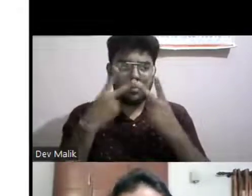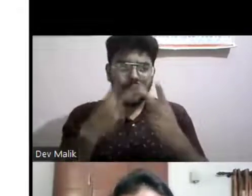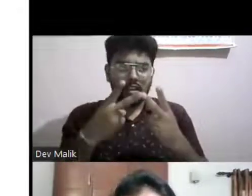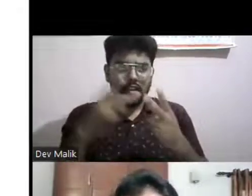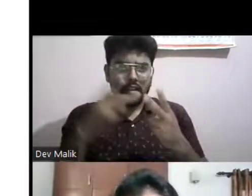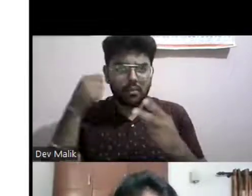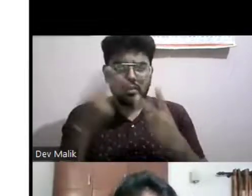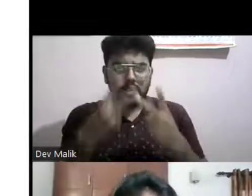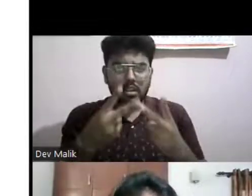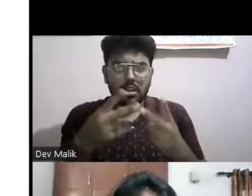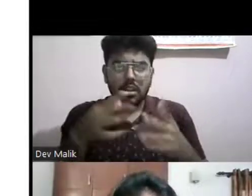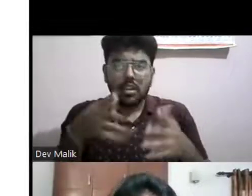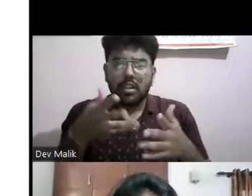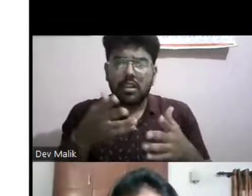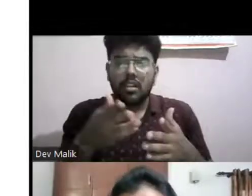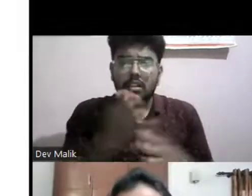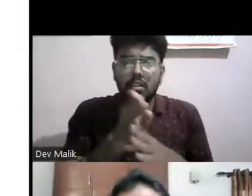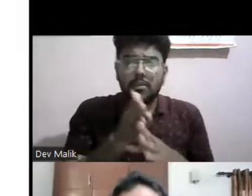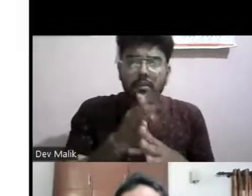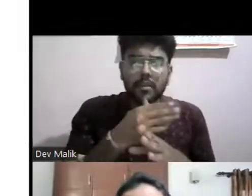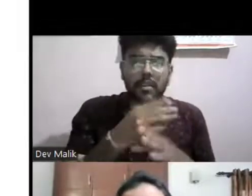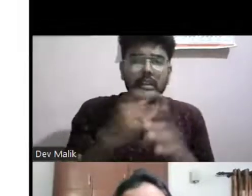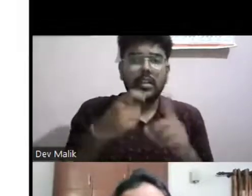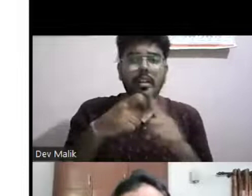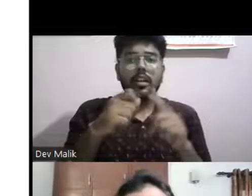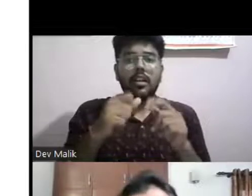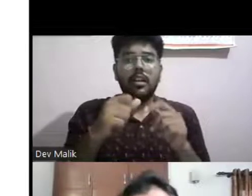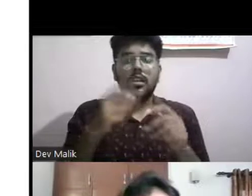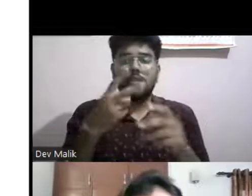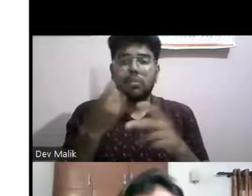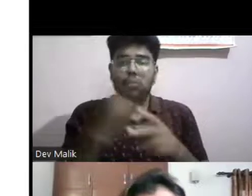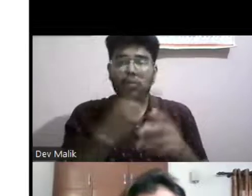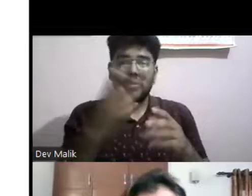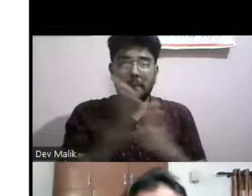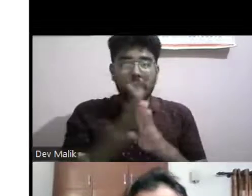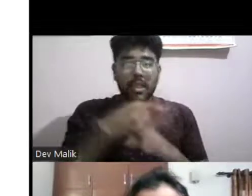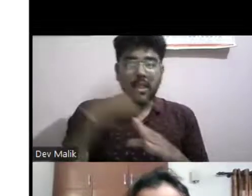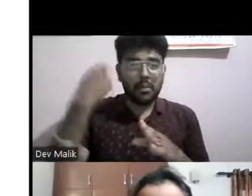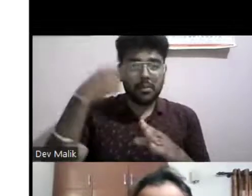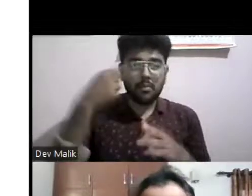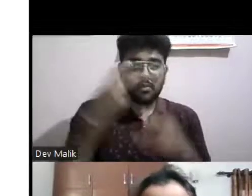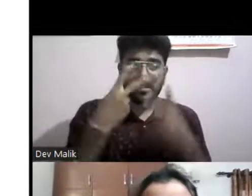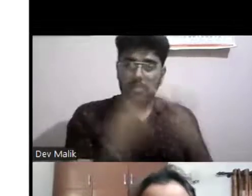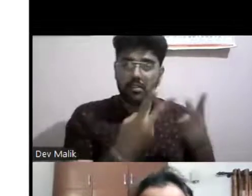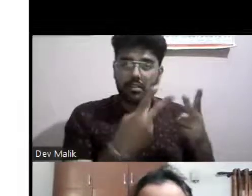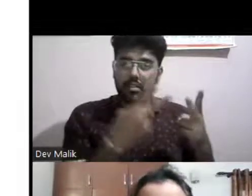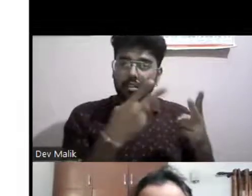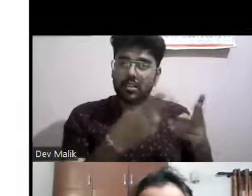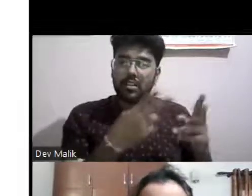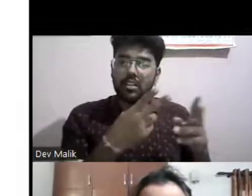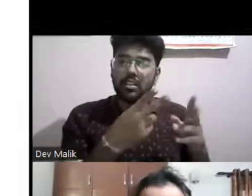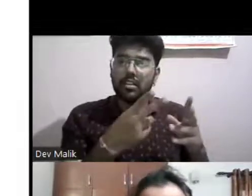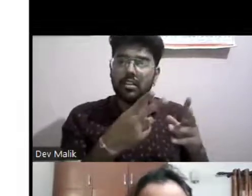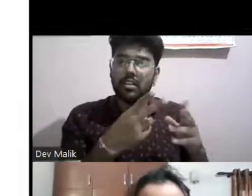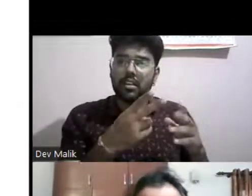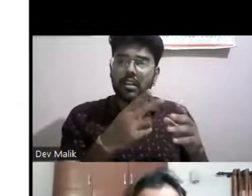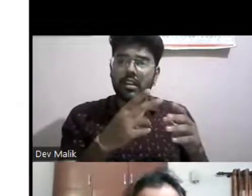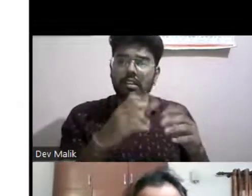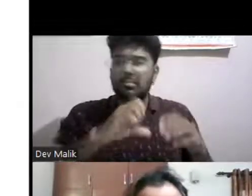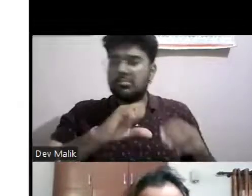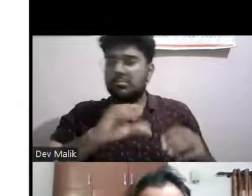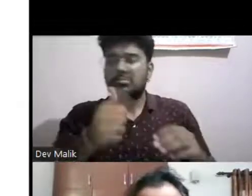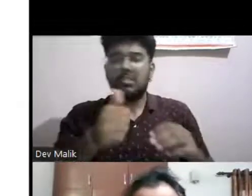this, one from Khamoshi and the other one from Black, they were not able to problematize